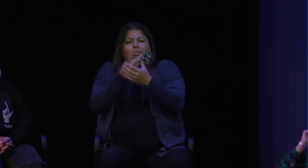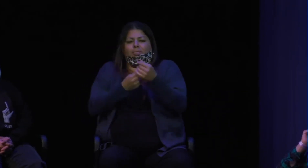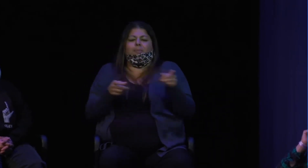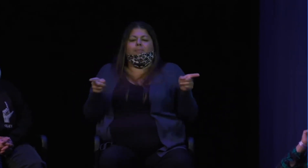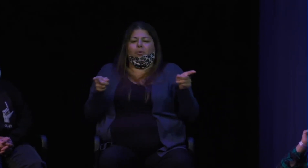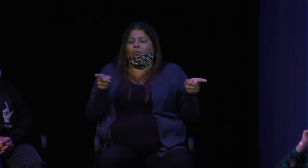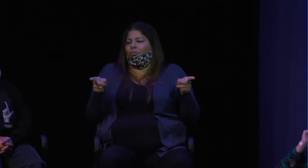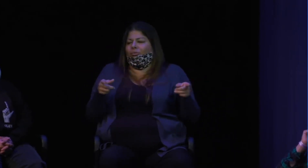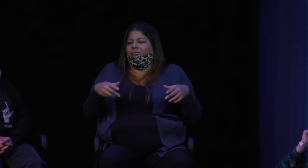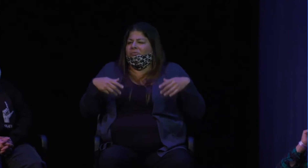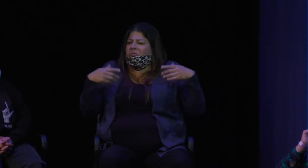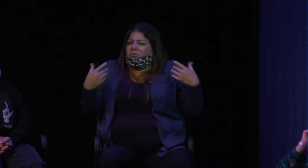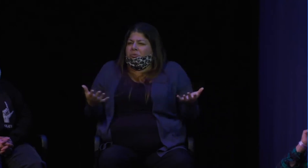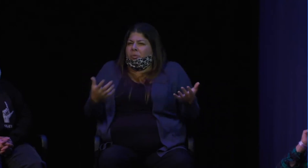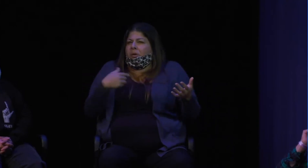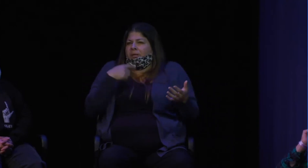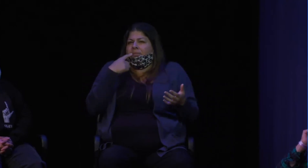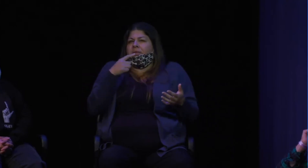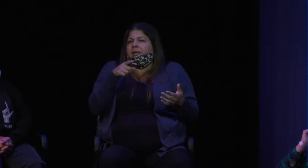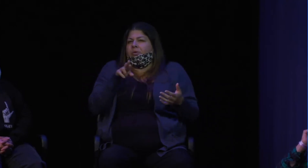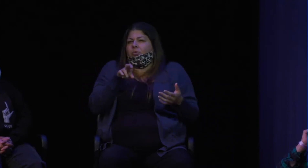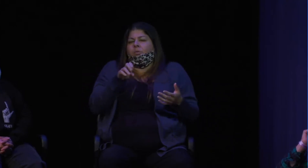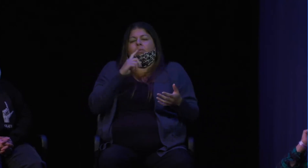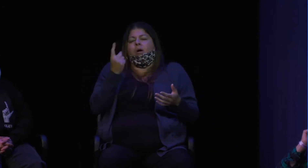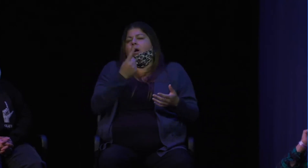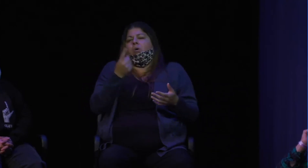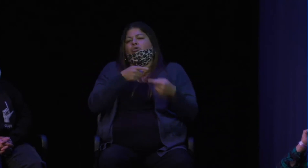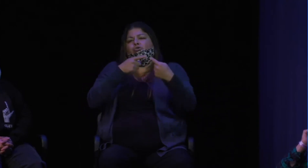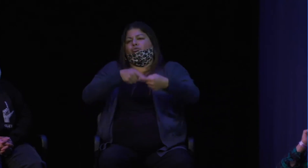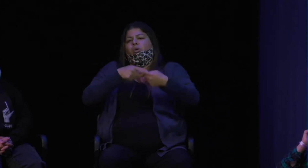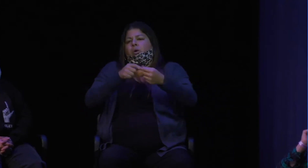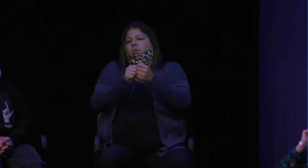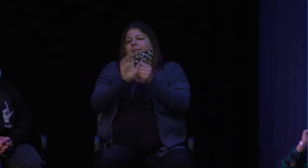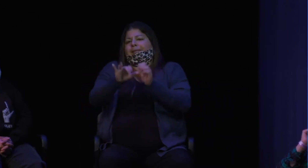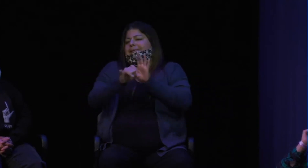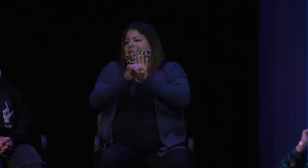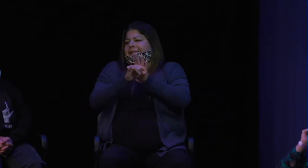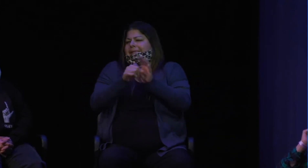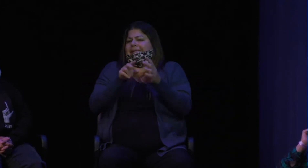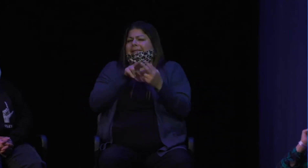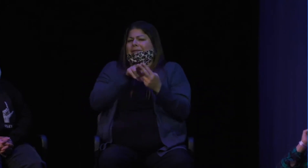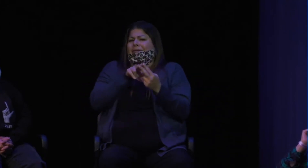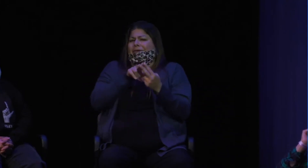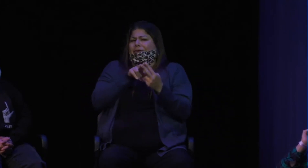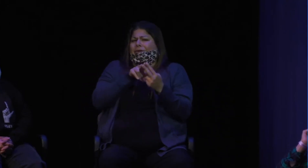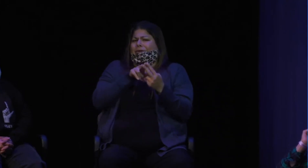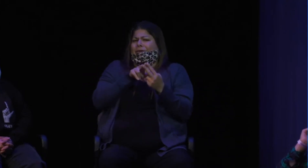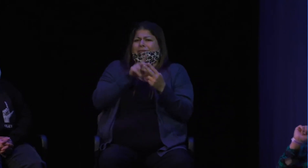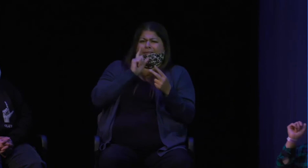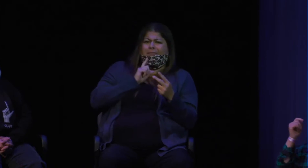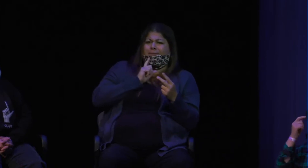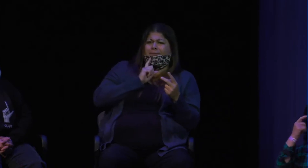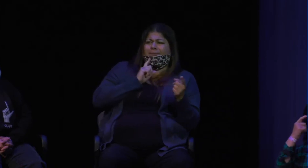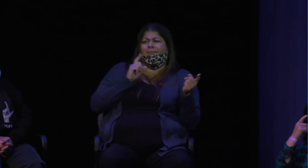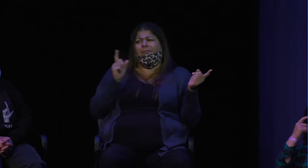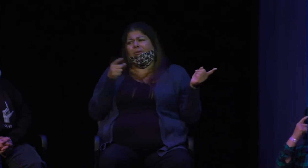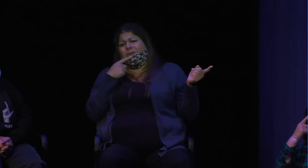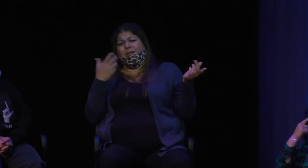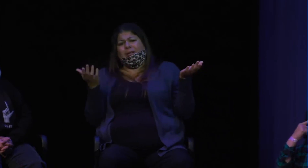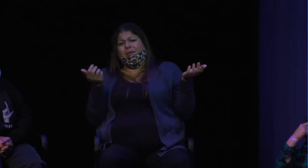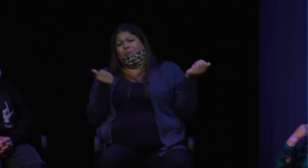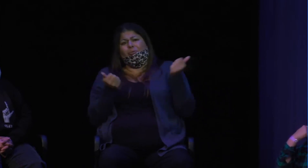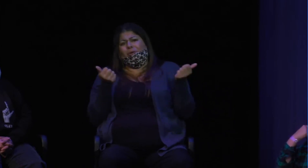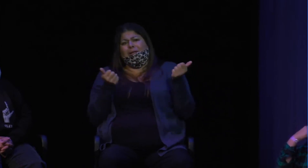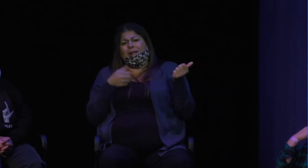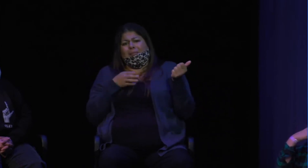understand 100%. I will always struggle in both of those worlds. And I think Ruben is the same, that he will